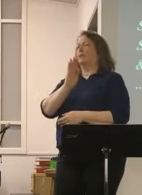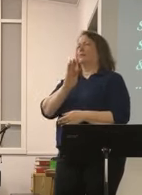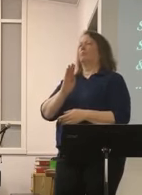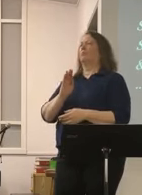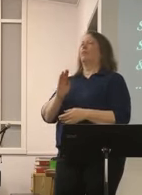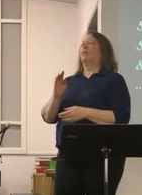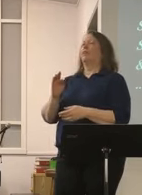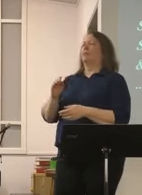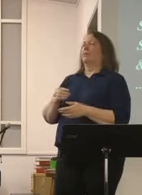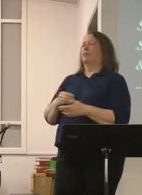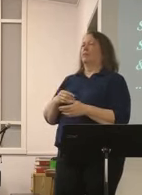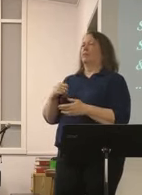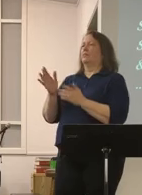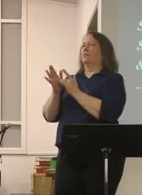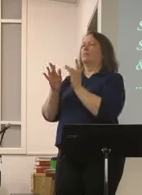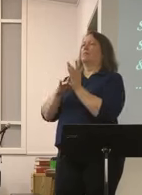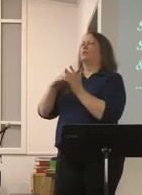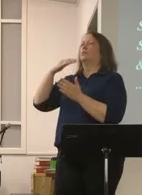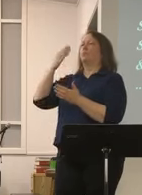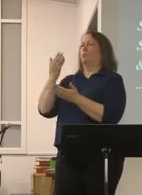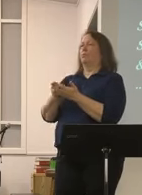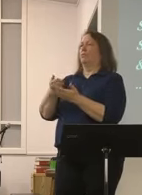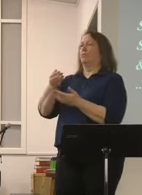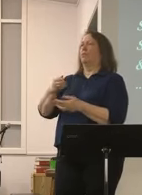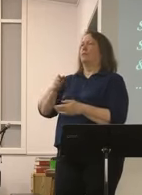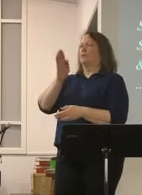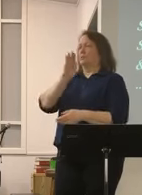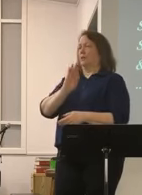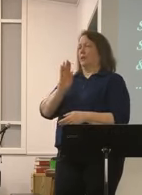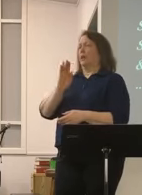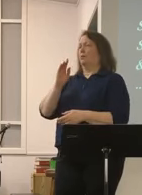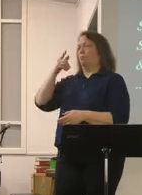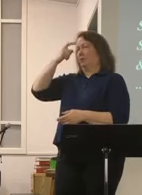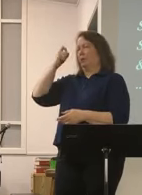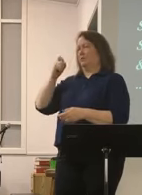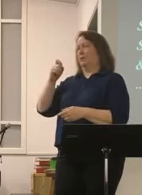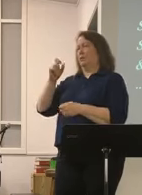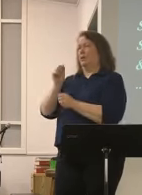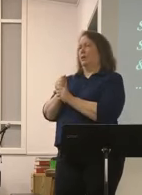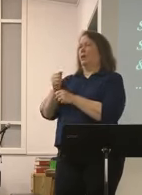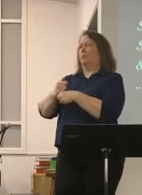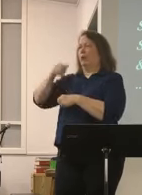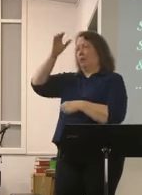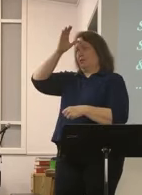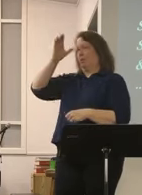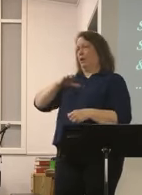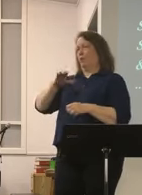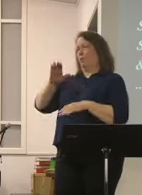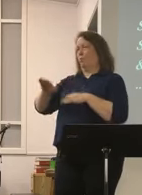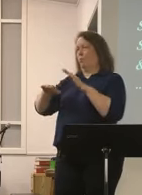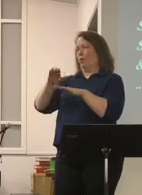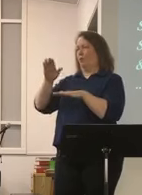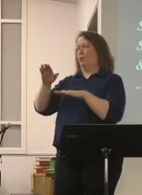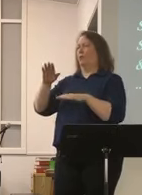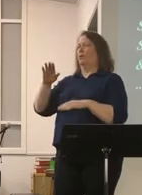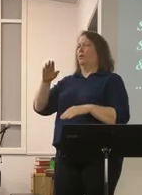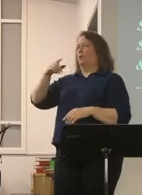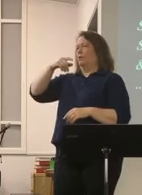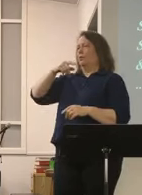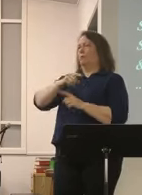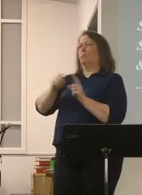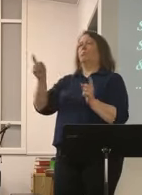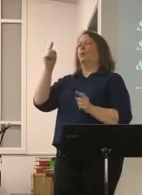In this case, he proved he was God because he made a man walk. But in our case, he proved that he was God, that he